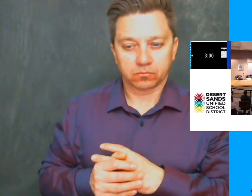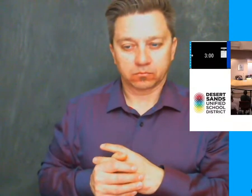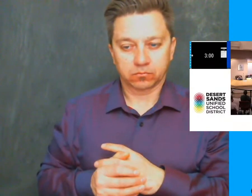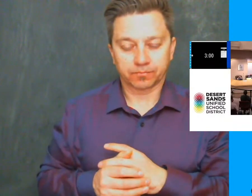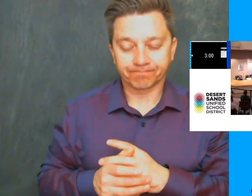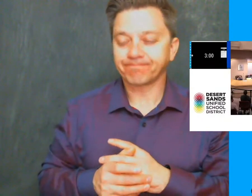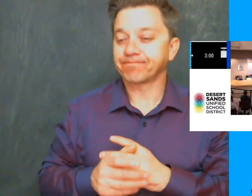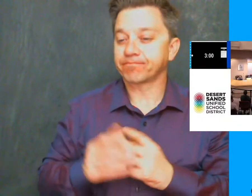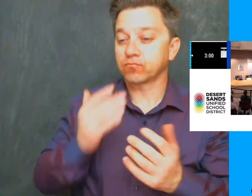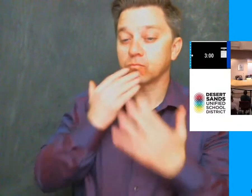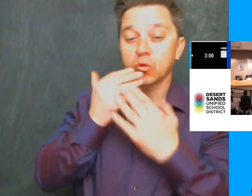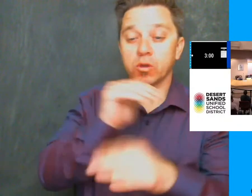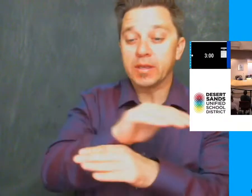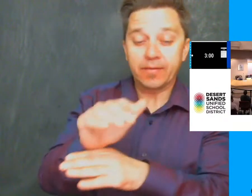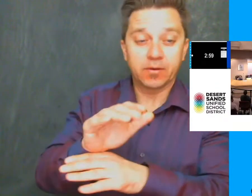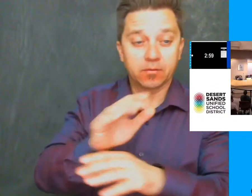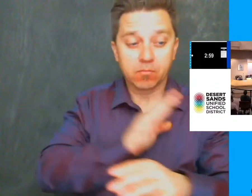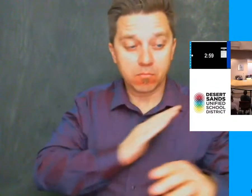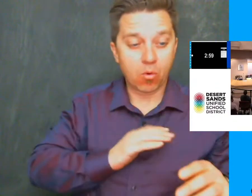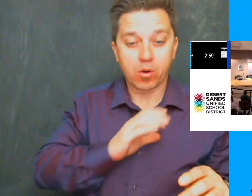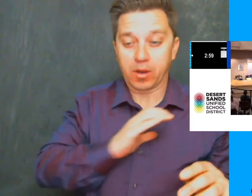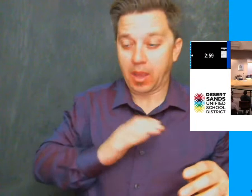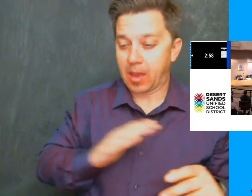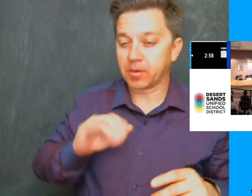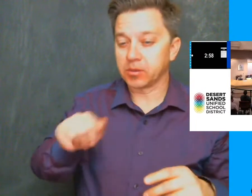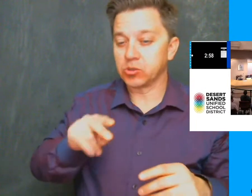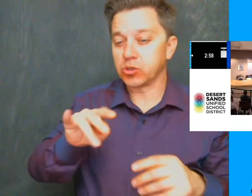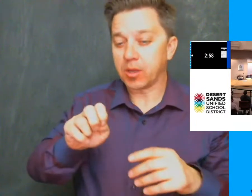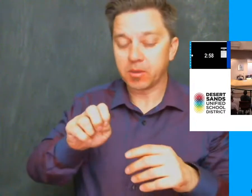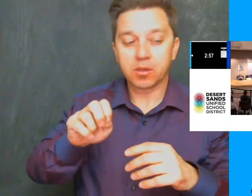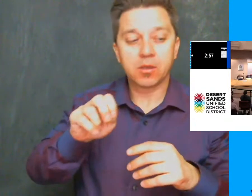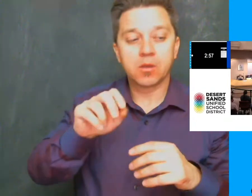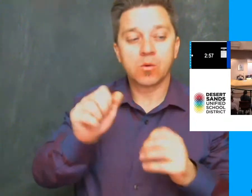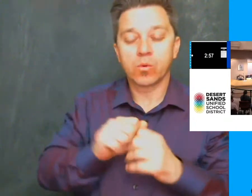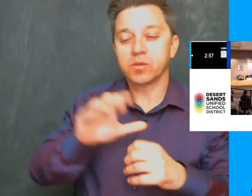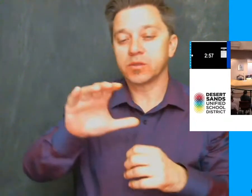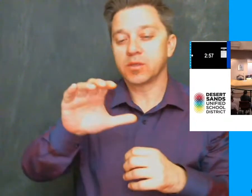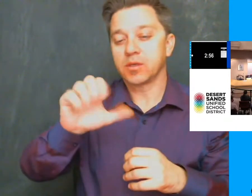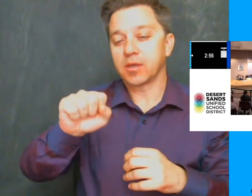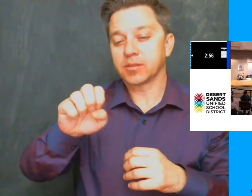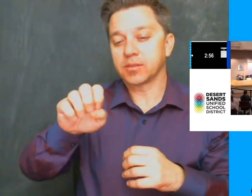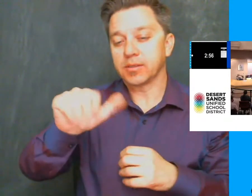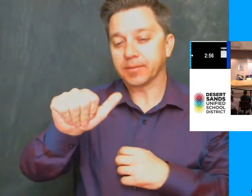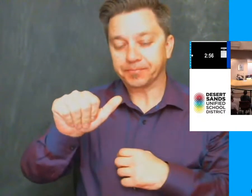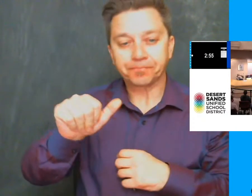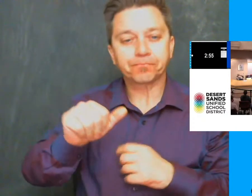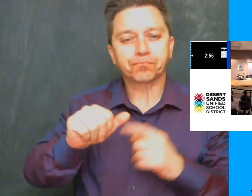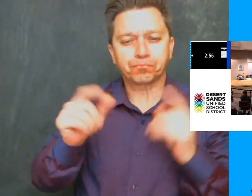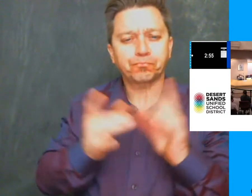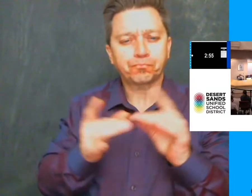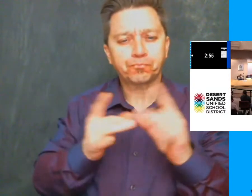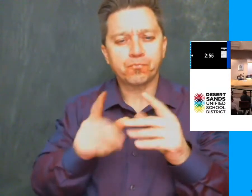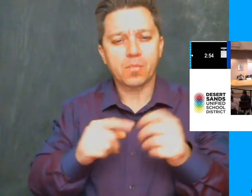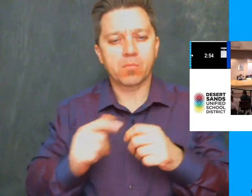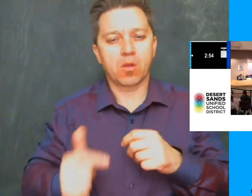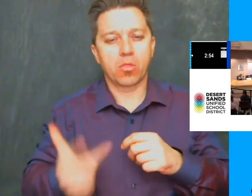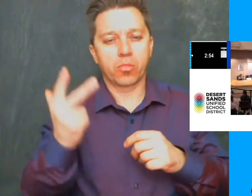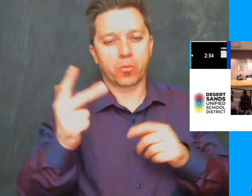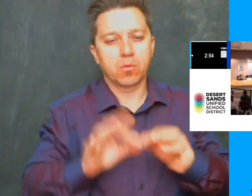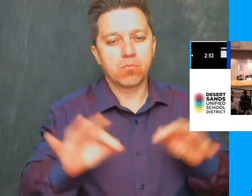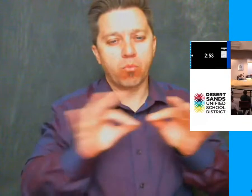Good evening, board and cabinet. My name is Jamie Tarasio with CSCA. I'd like to talk about three different key points